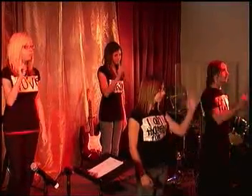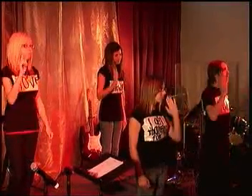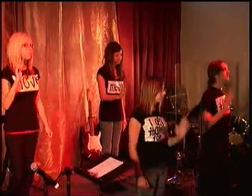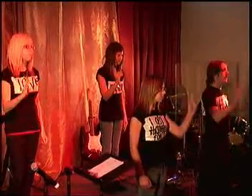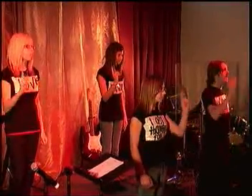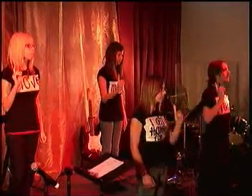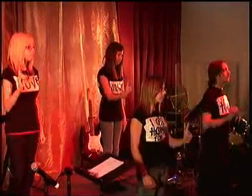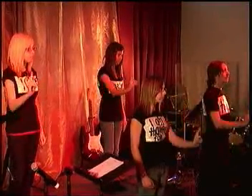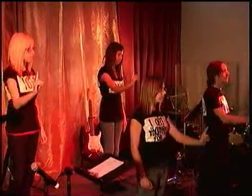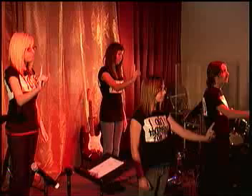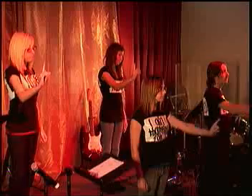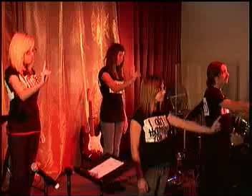one by one.